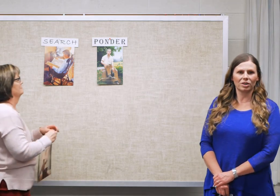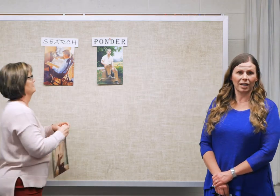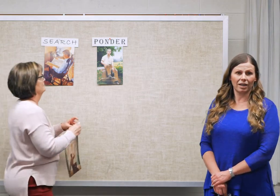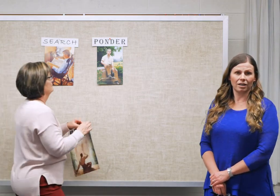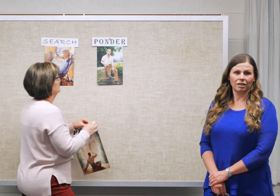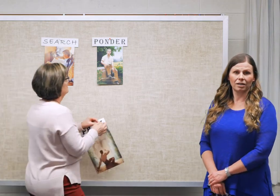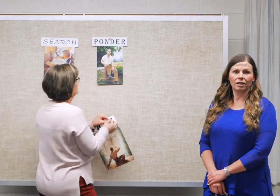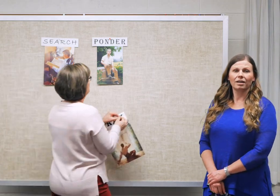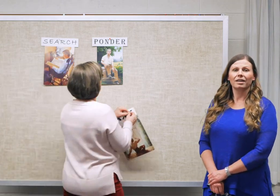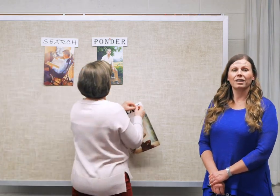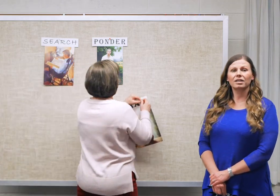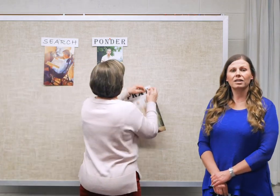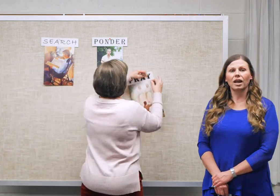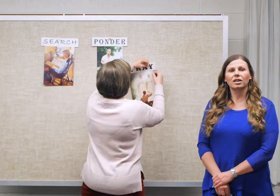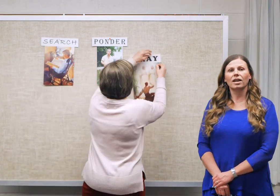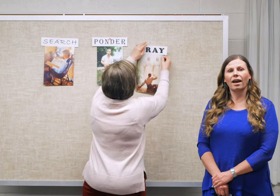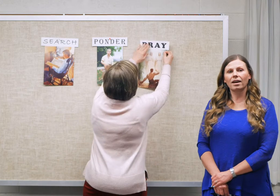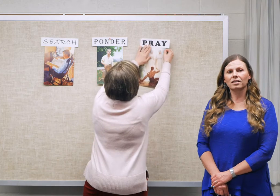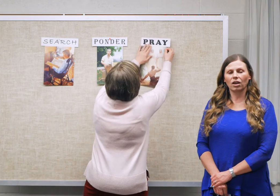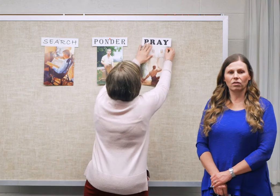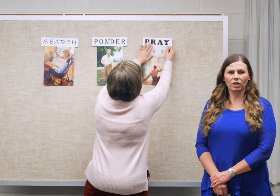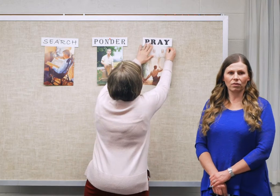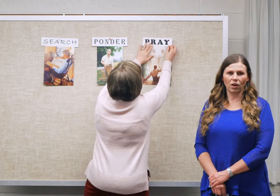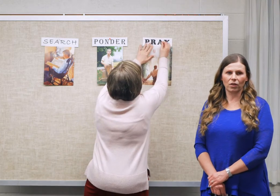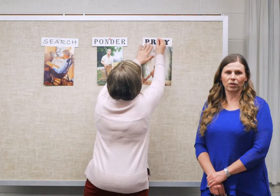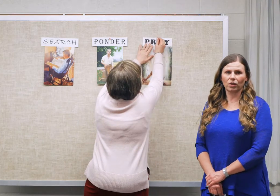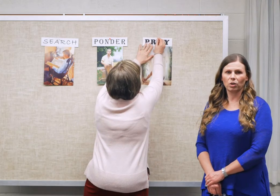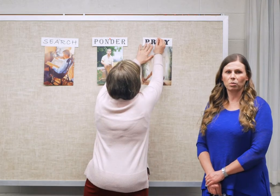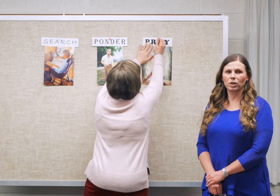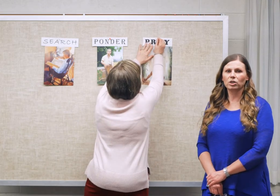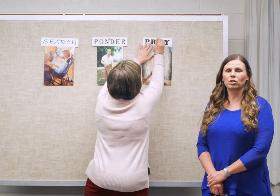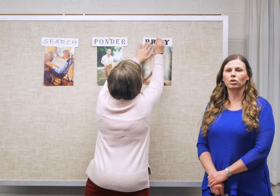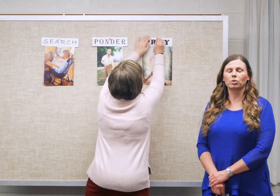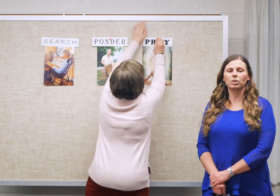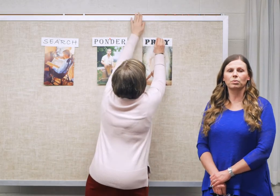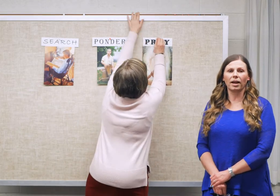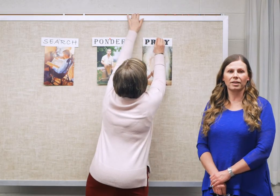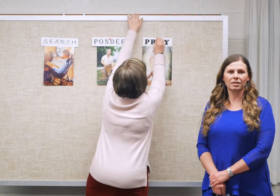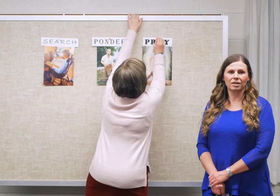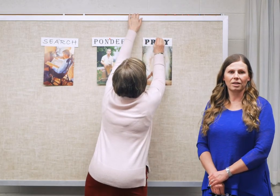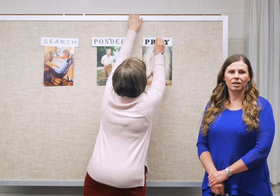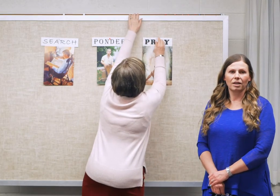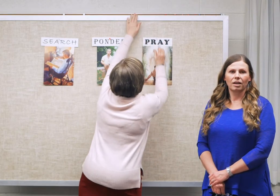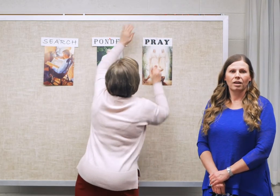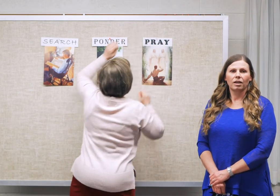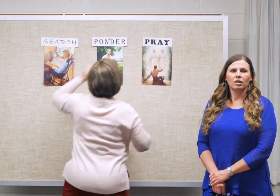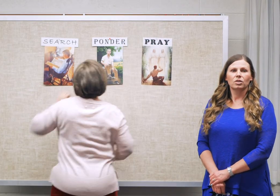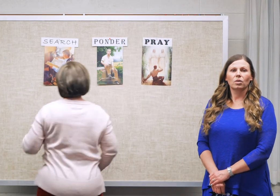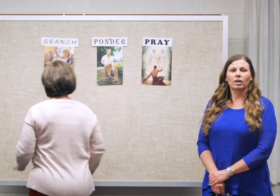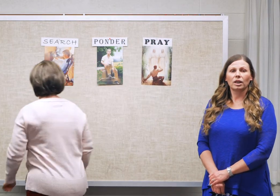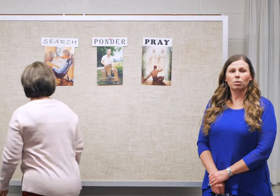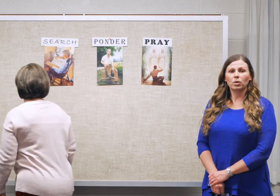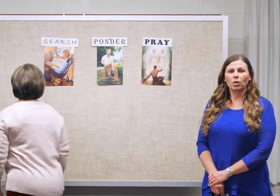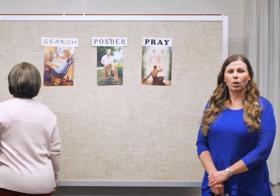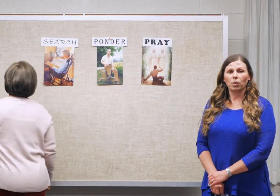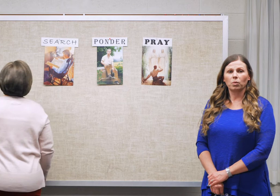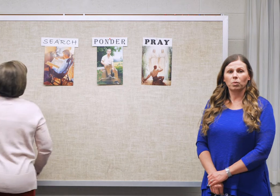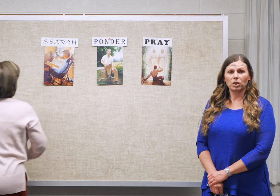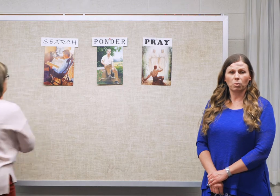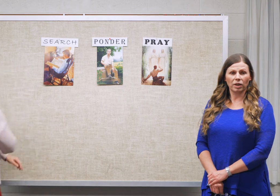said. He decided to ask Heavenly Father which church was right, so that he would know which one he